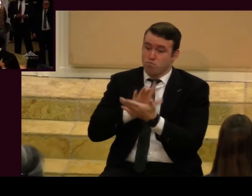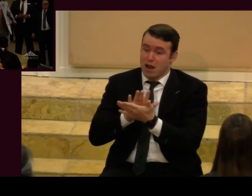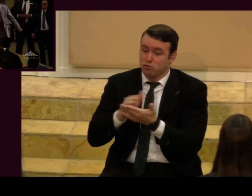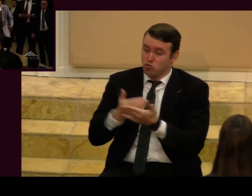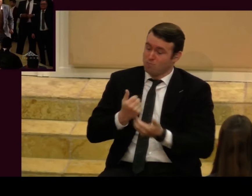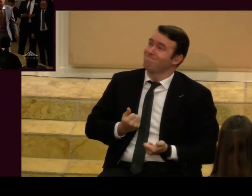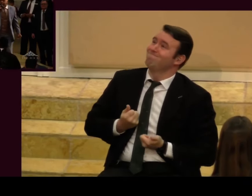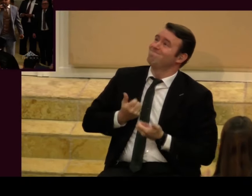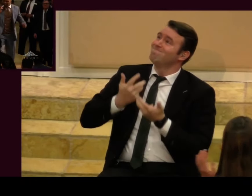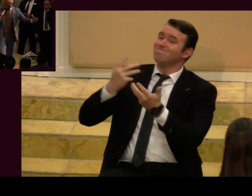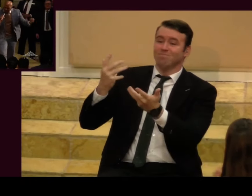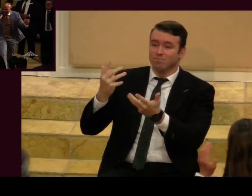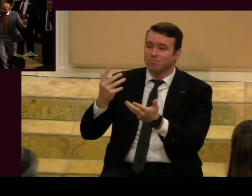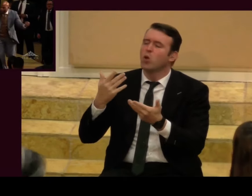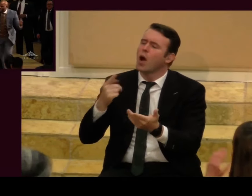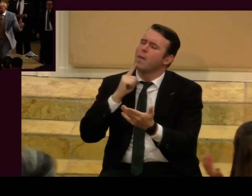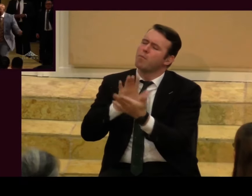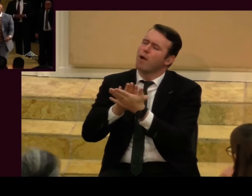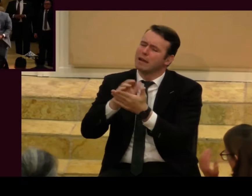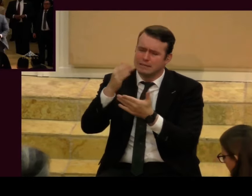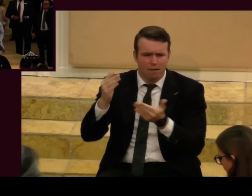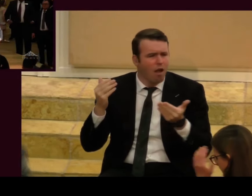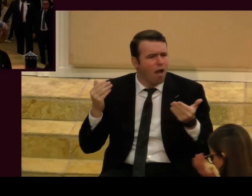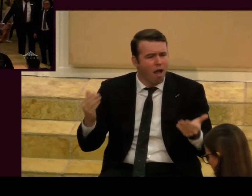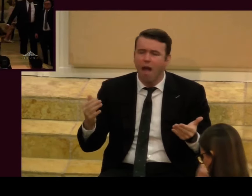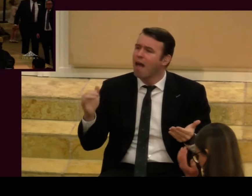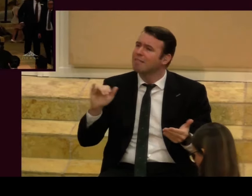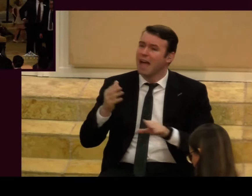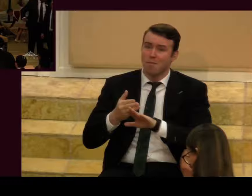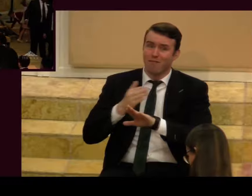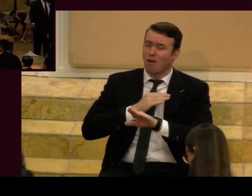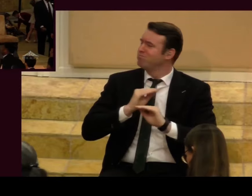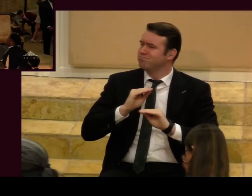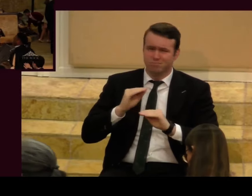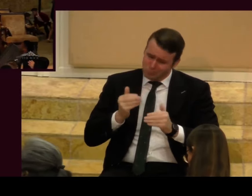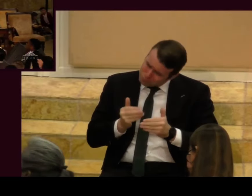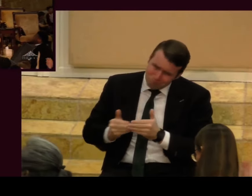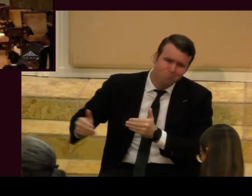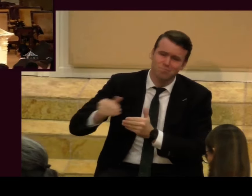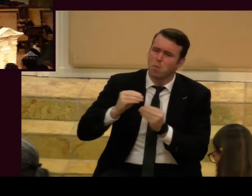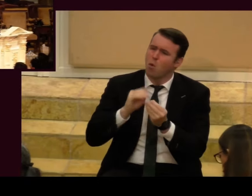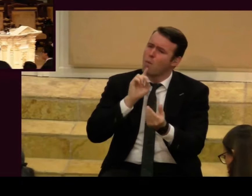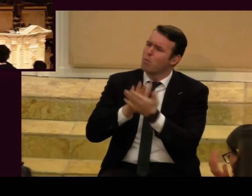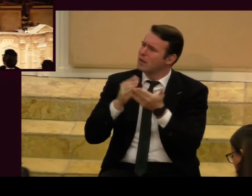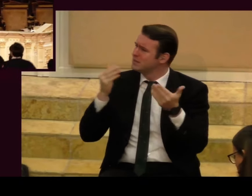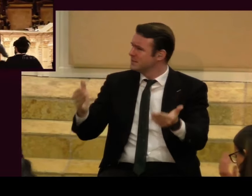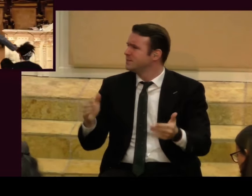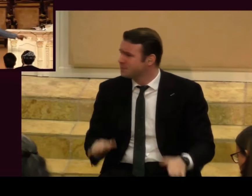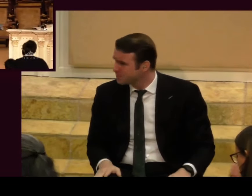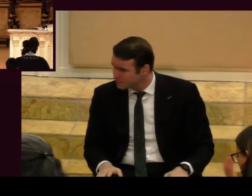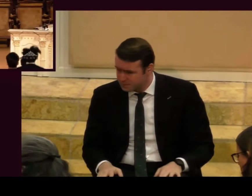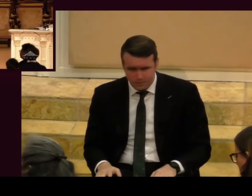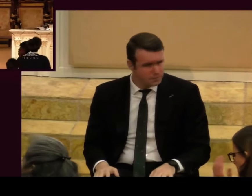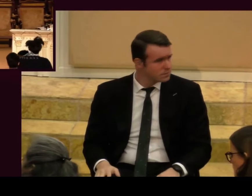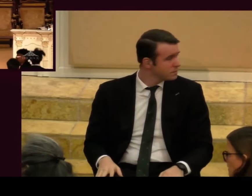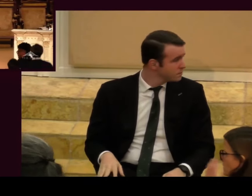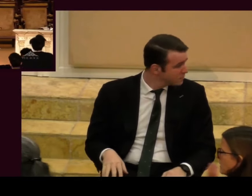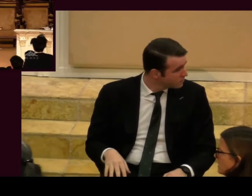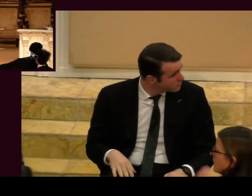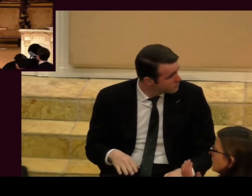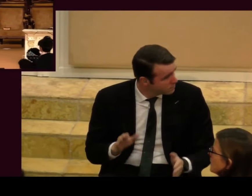new praise now. Somebody praise God like you've never praised him in your life.